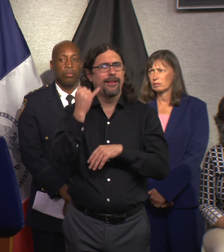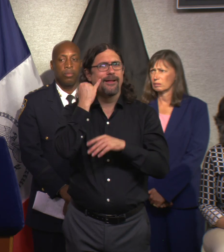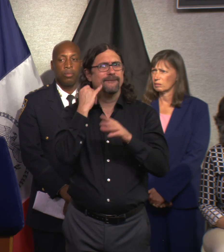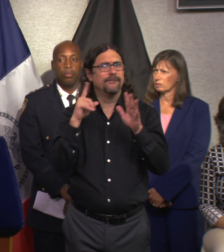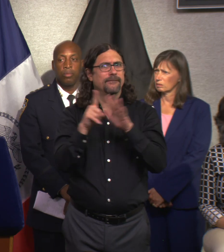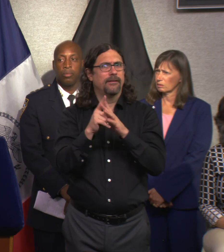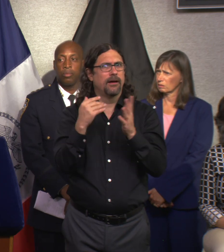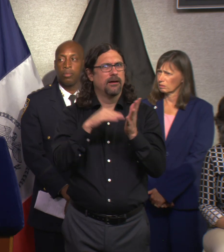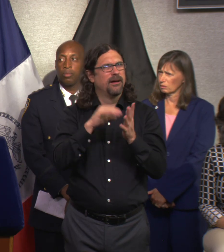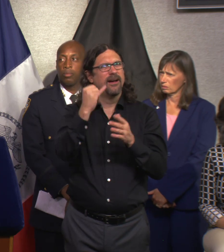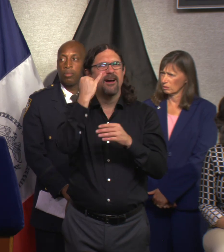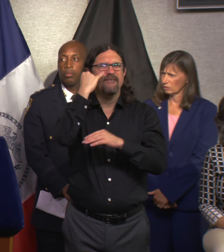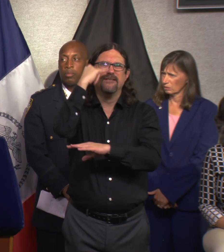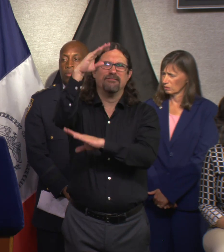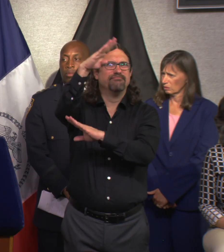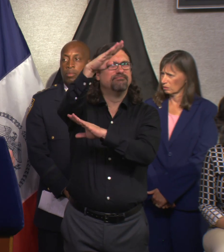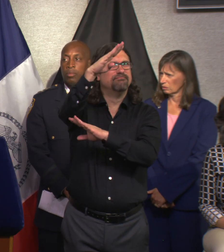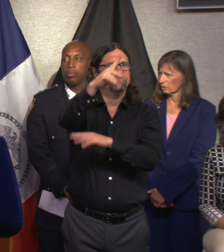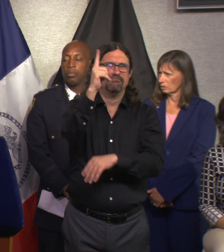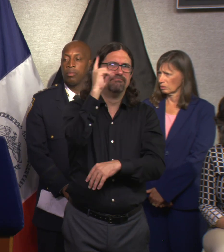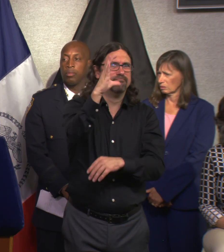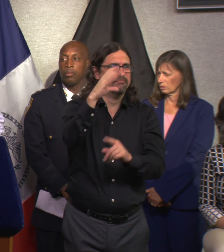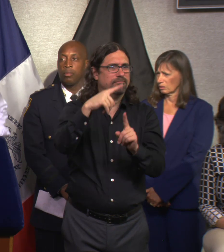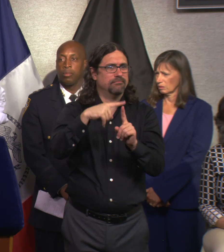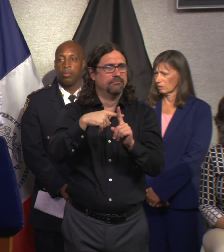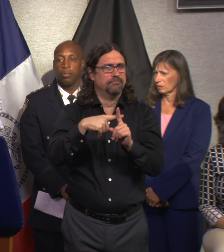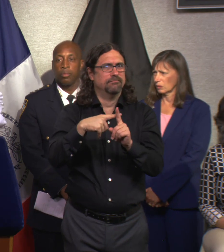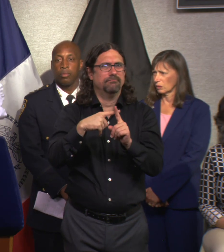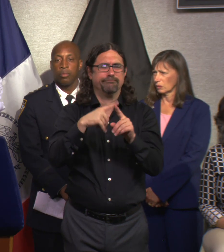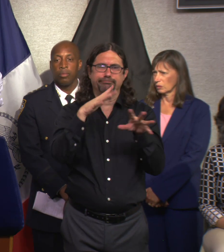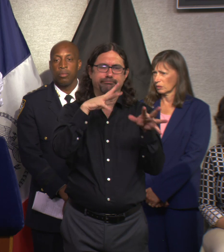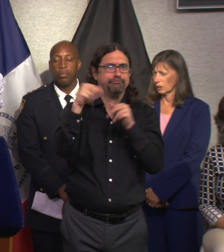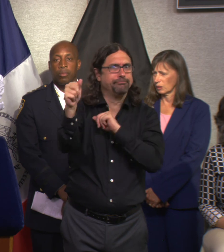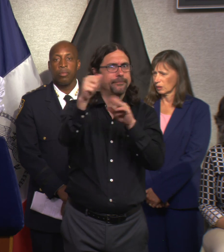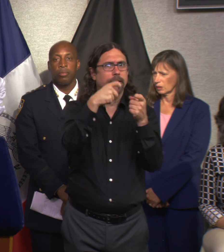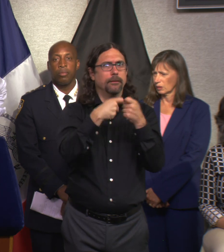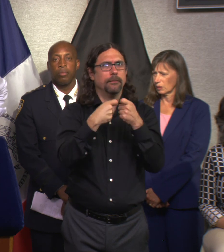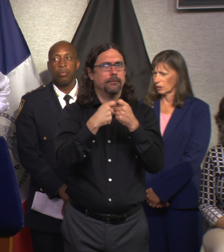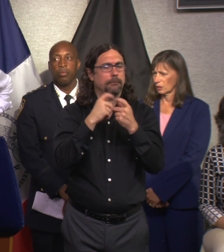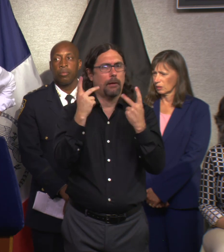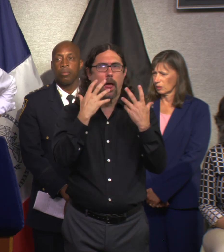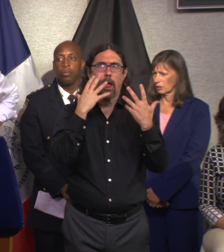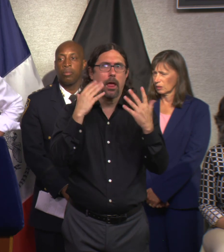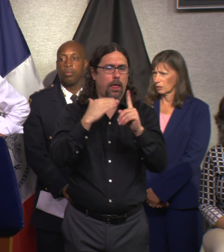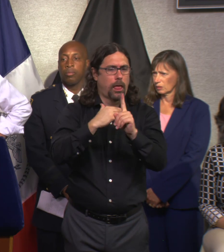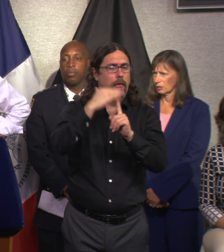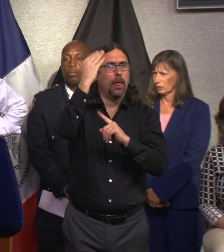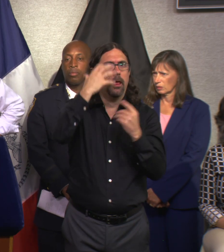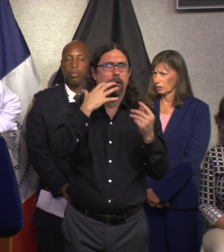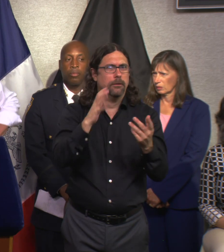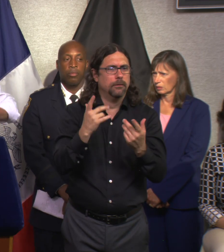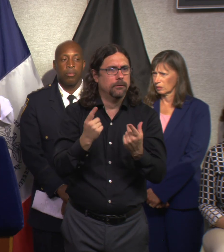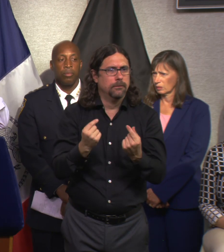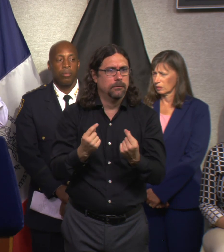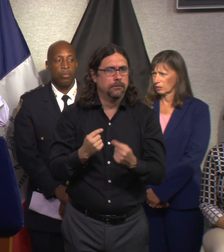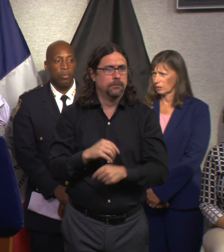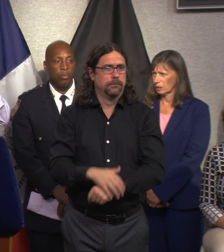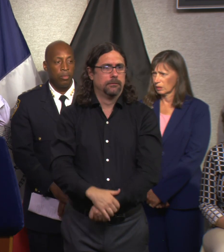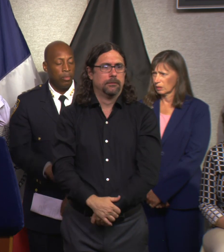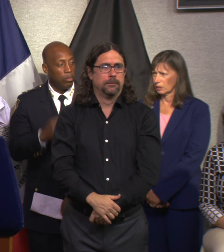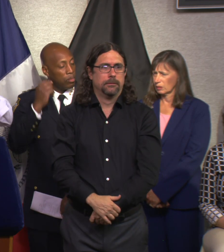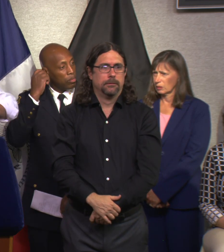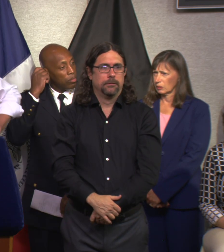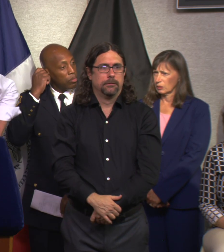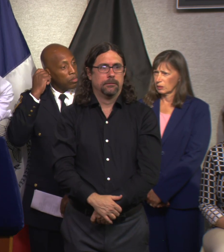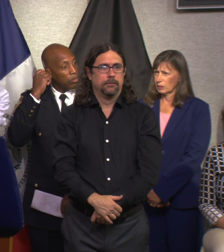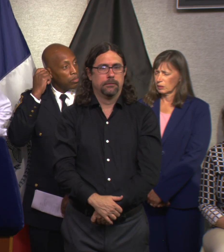it mobilize? I know, again, parameters are different, but... Right. I will start and Commissioner Griswold can certainly speak from her experience about the kinds of